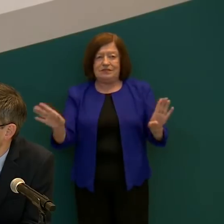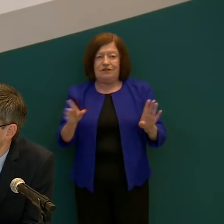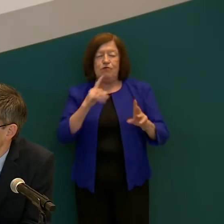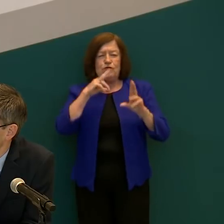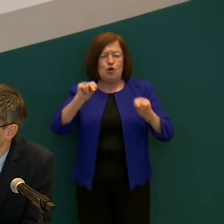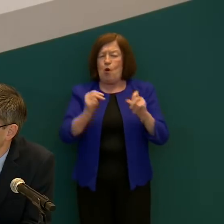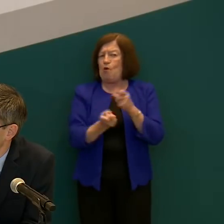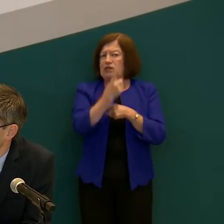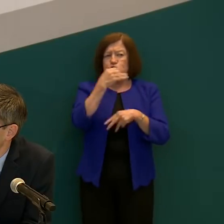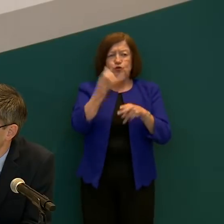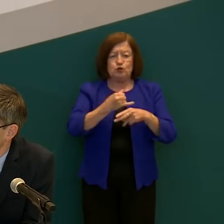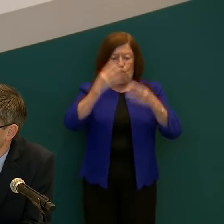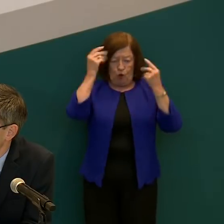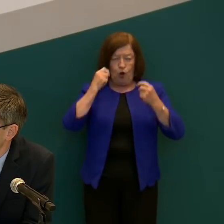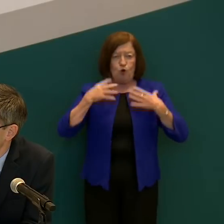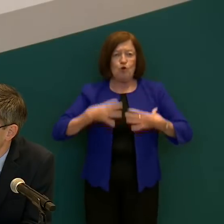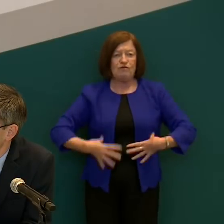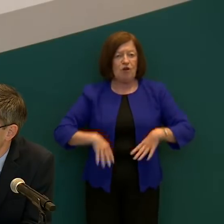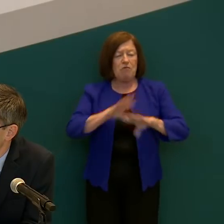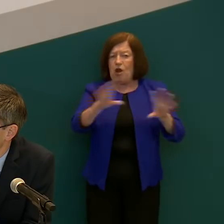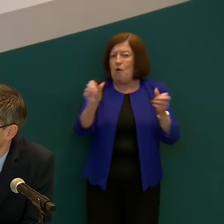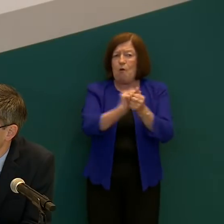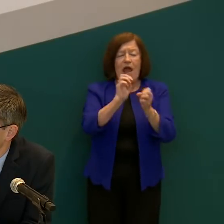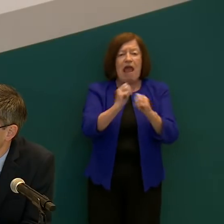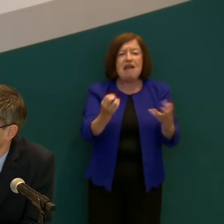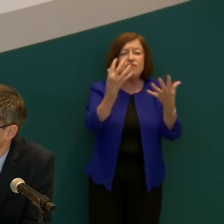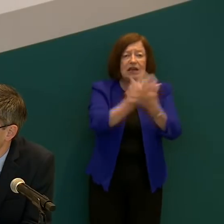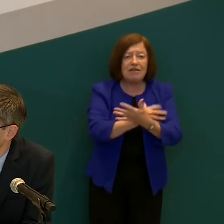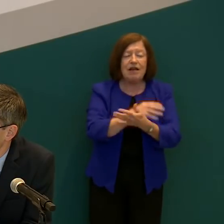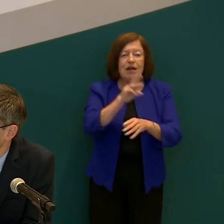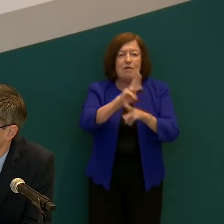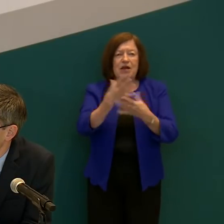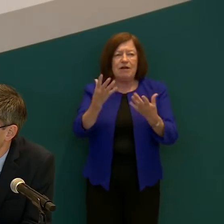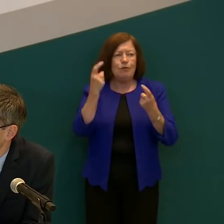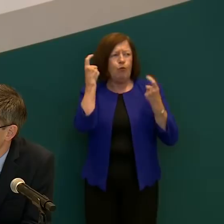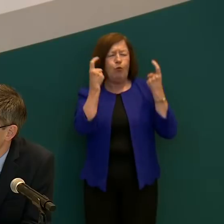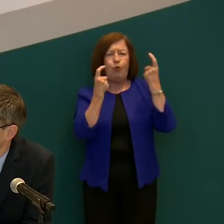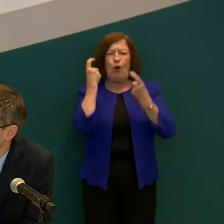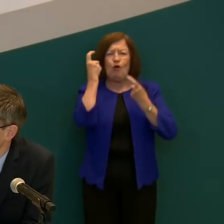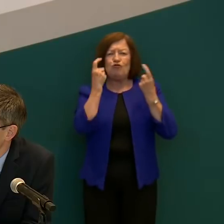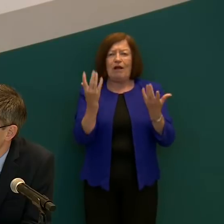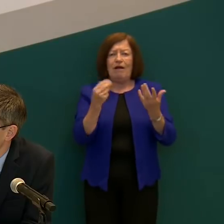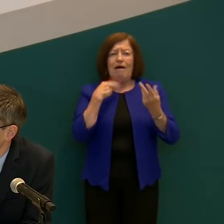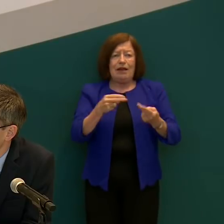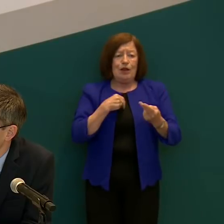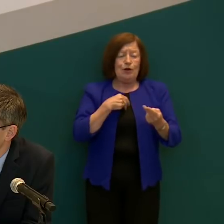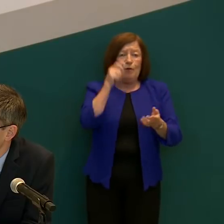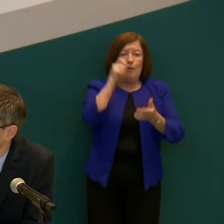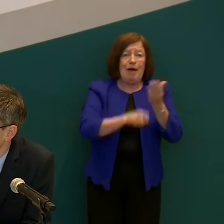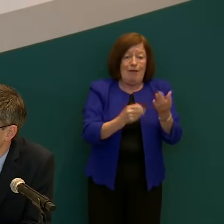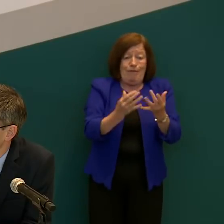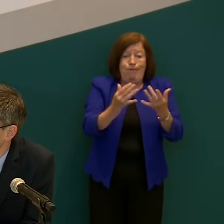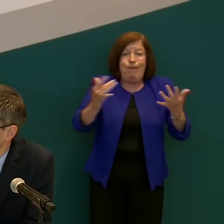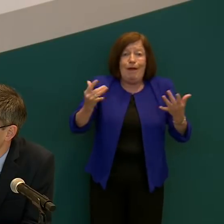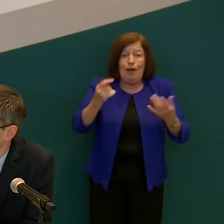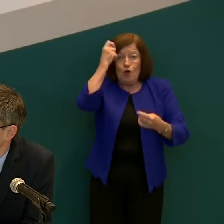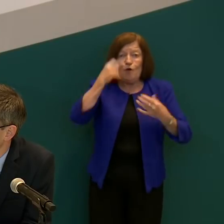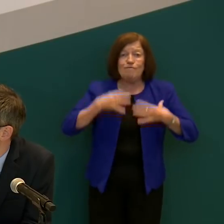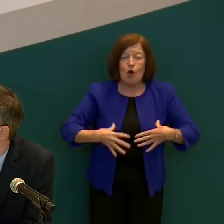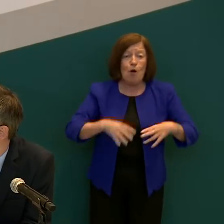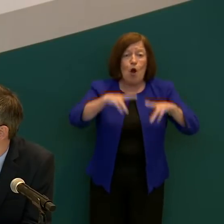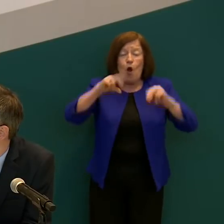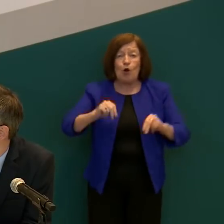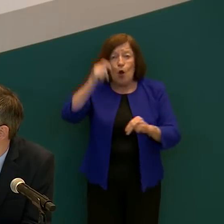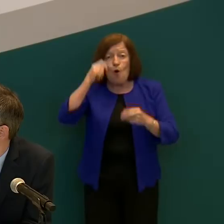issue with the school uniform, that they don't have to be washed every evening. And parents are now wondering, do they need to buy several uniforms, or will there be no